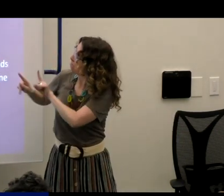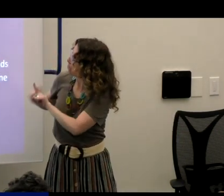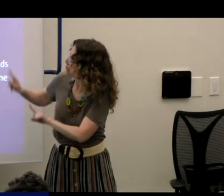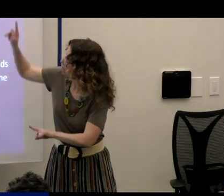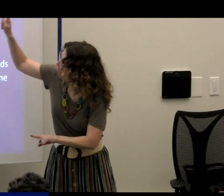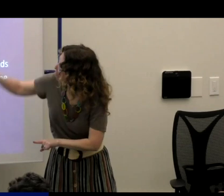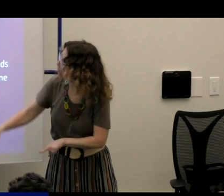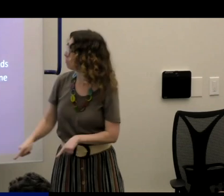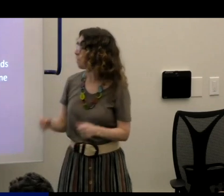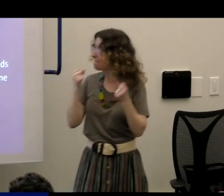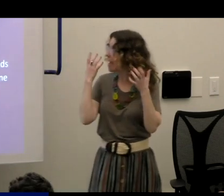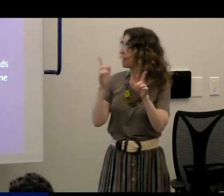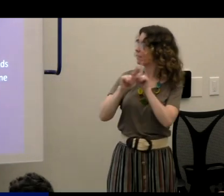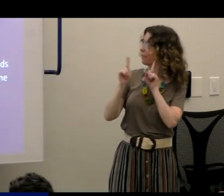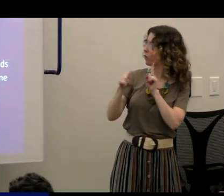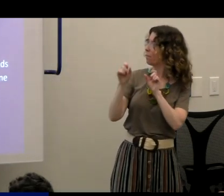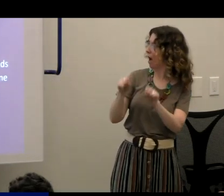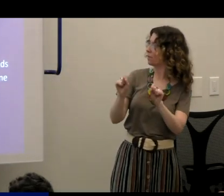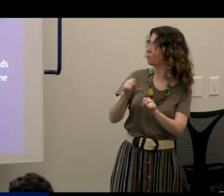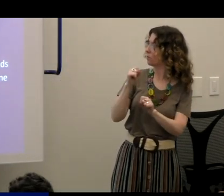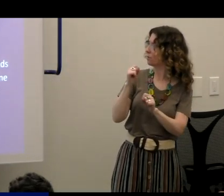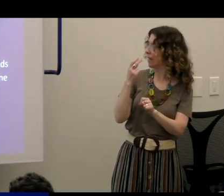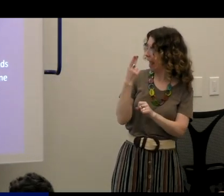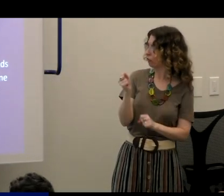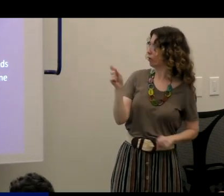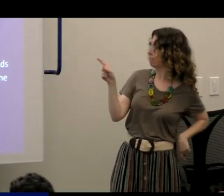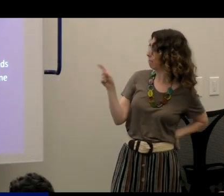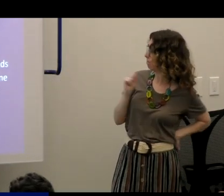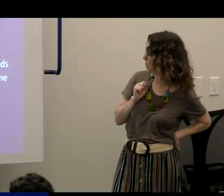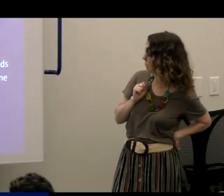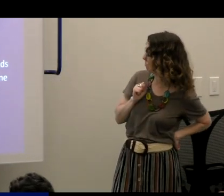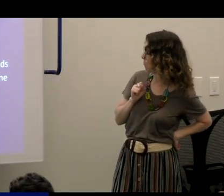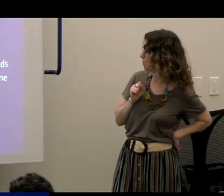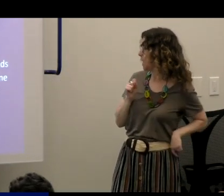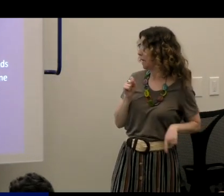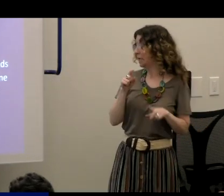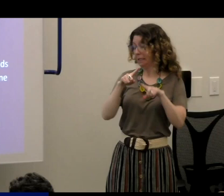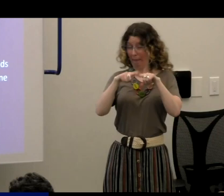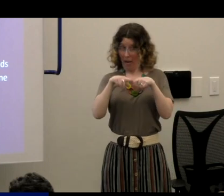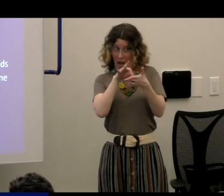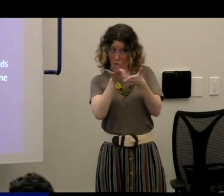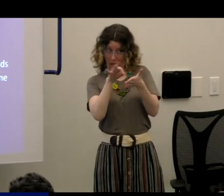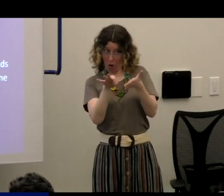And you see up here images of various hand shapes, many different possible hand shapes.